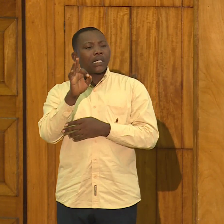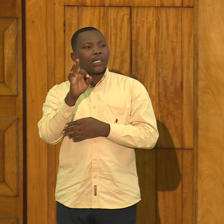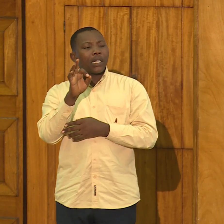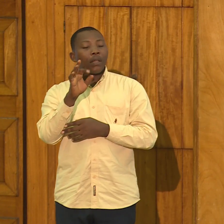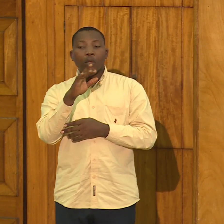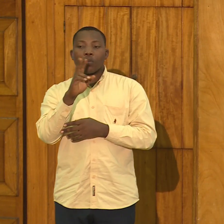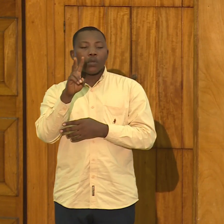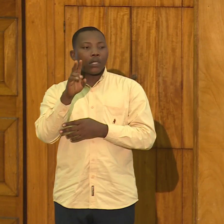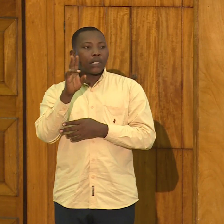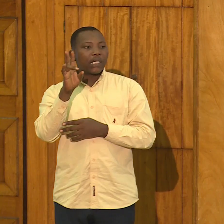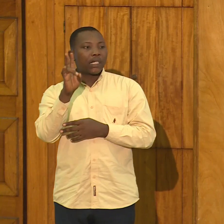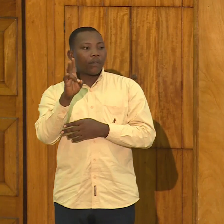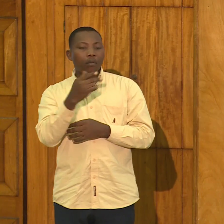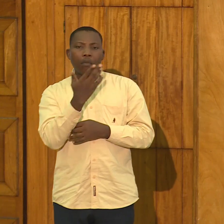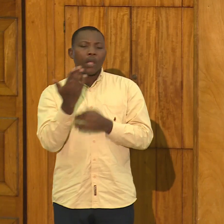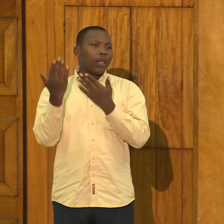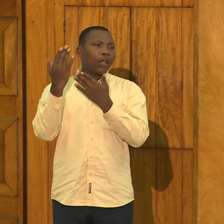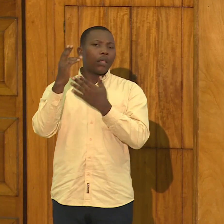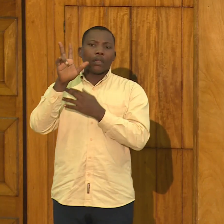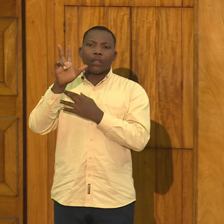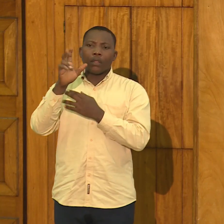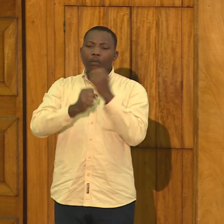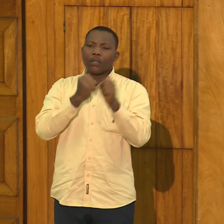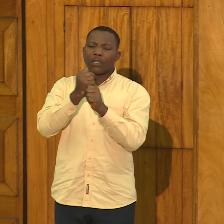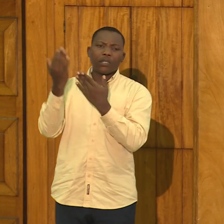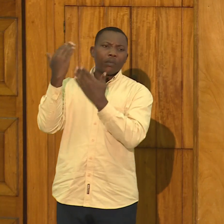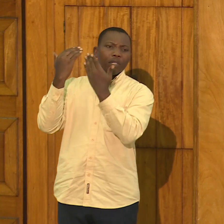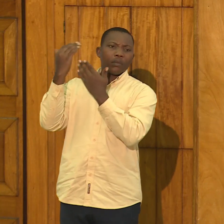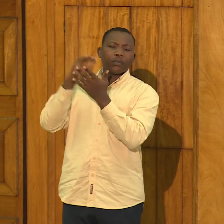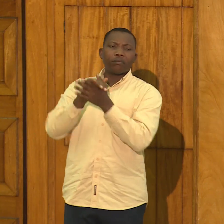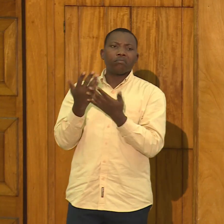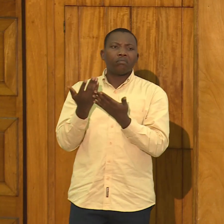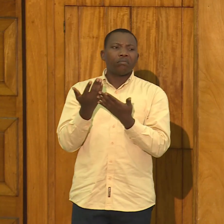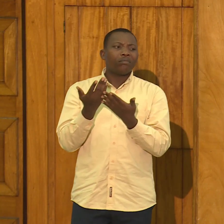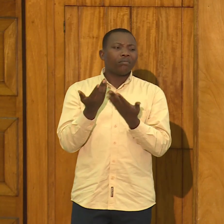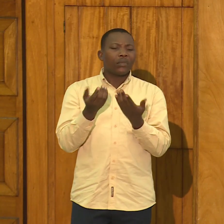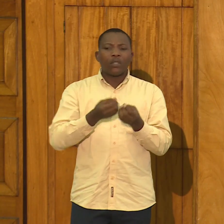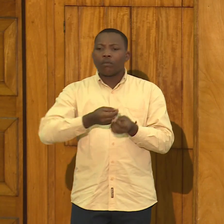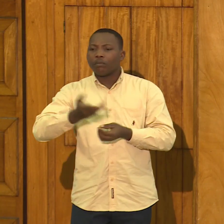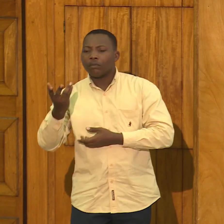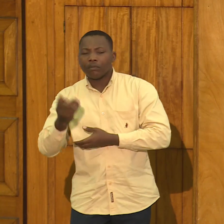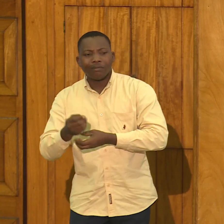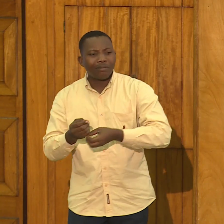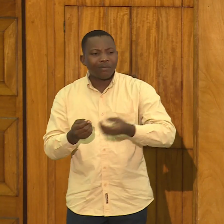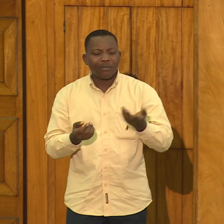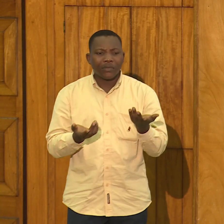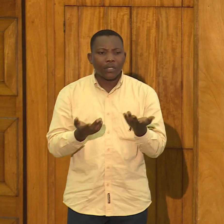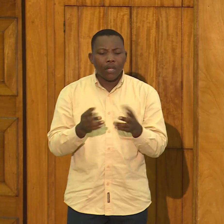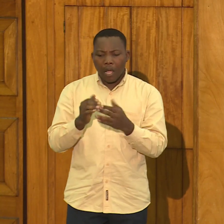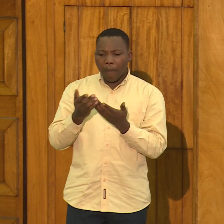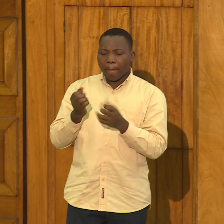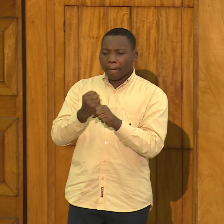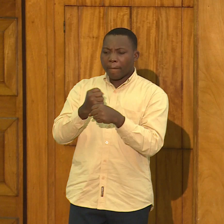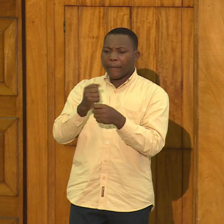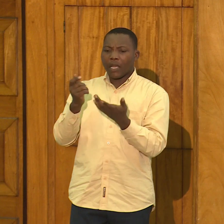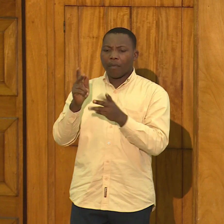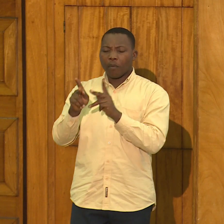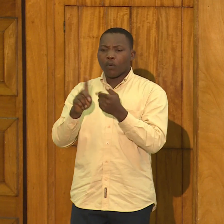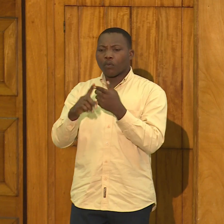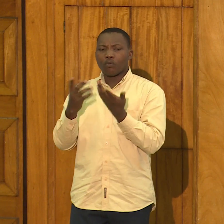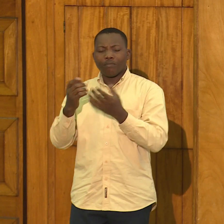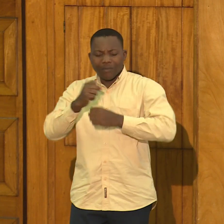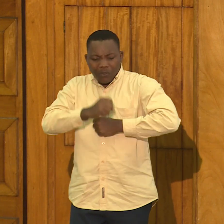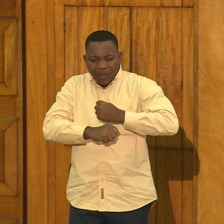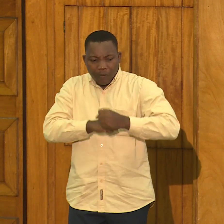camp. 3 years ago, displacement forced her into sex work to survive. And then 6 months